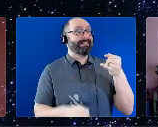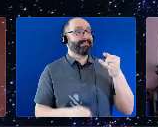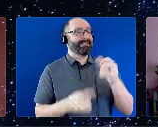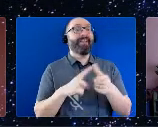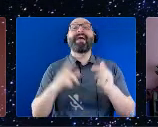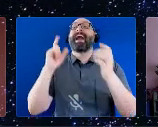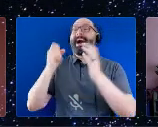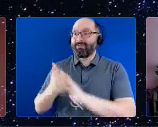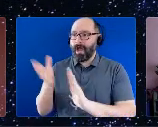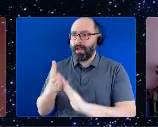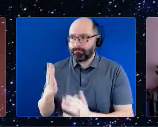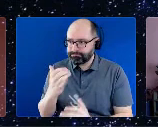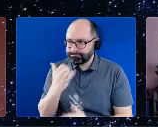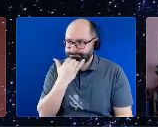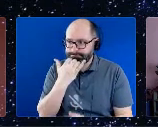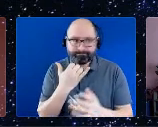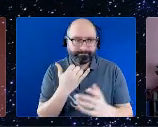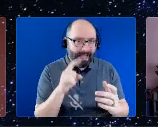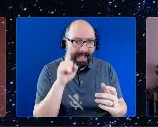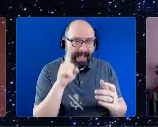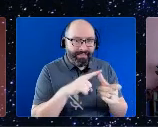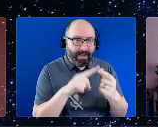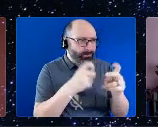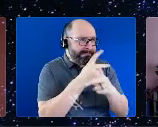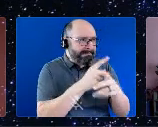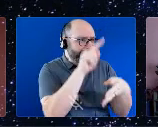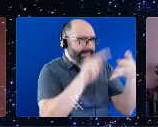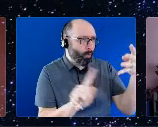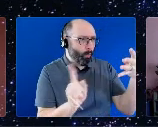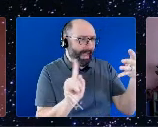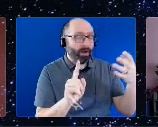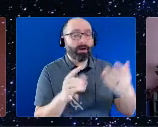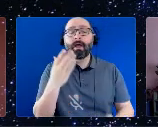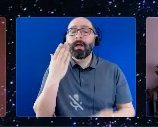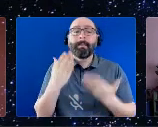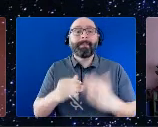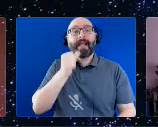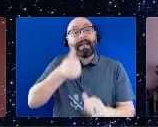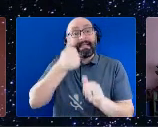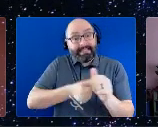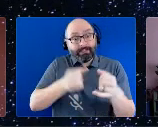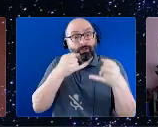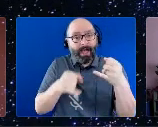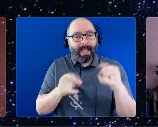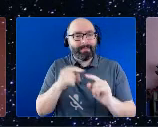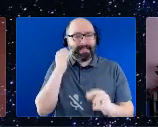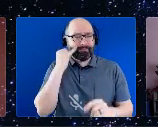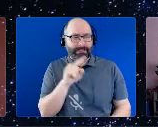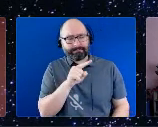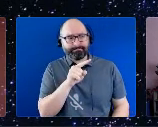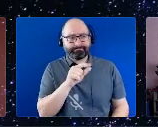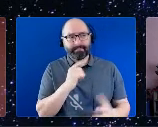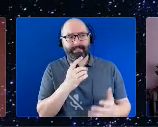So just test any sort of risk, maybe you don't have to test every single line of code, but anything that seems particularly risky that you're unsure